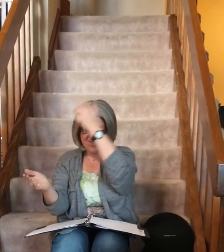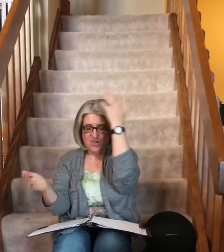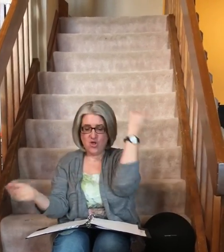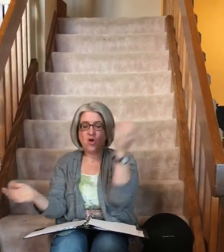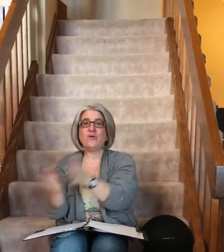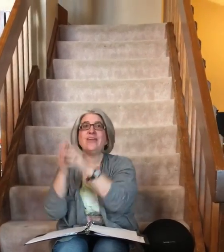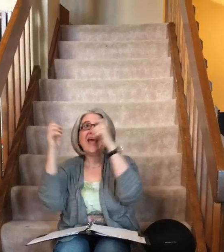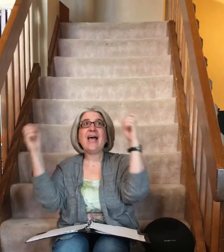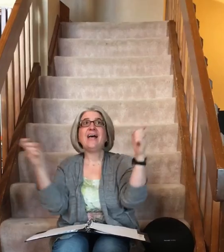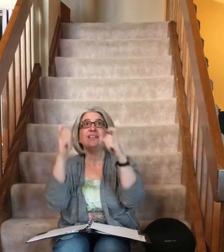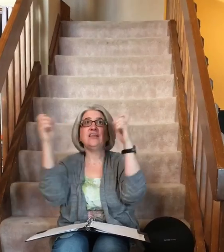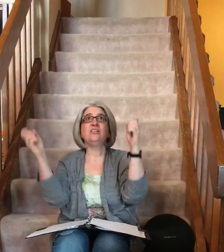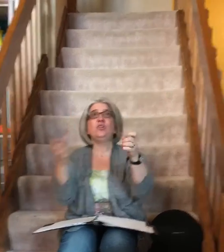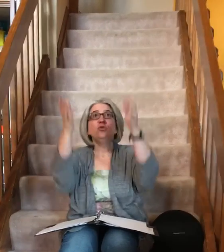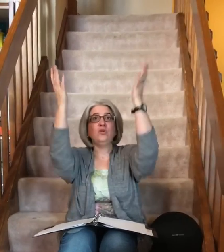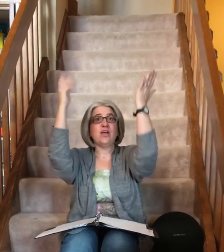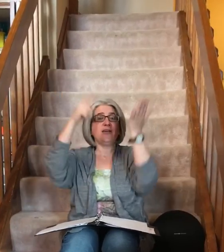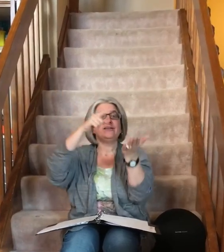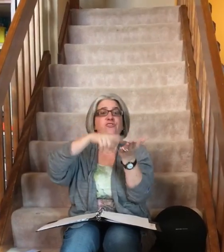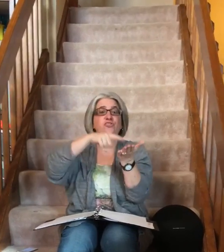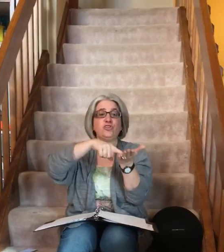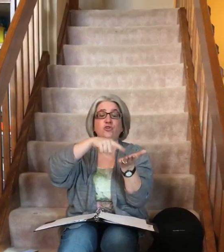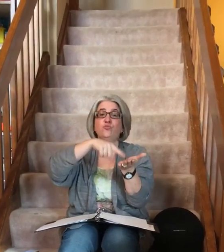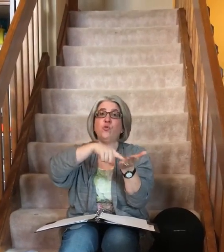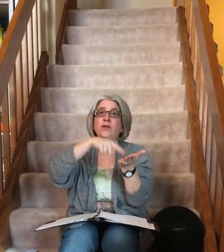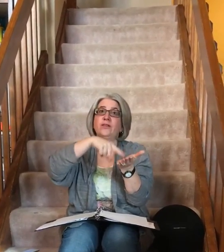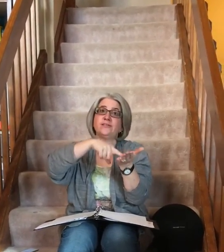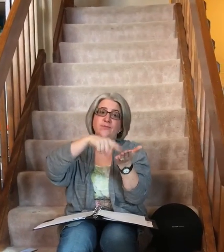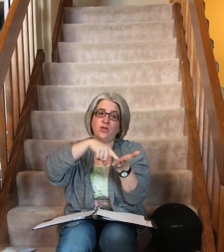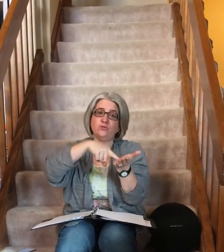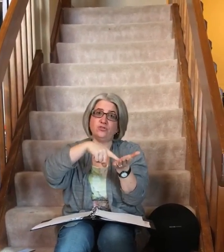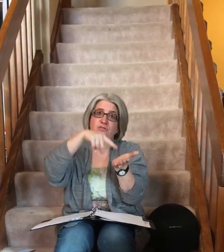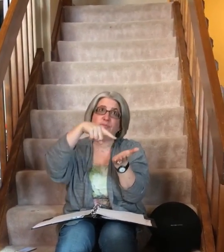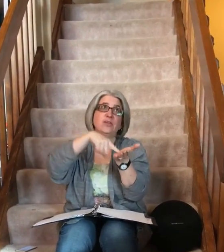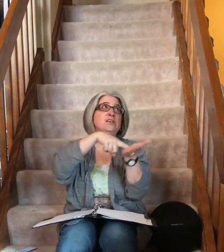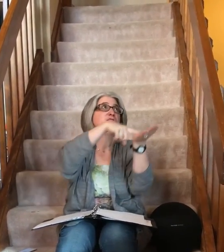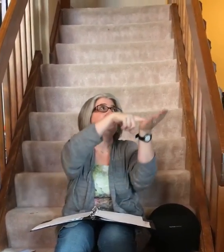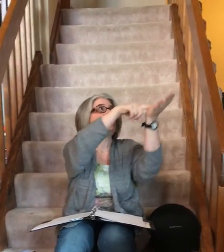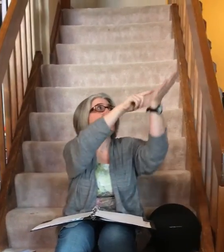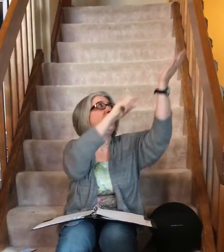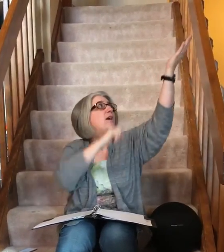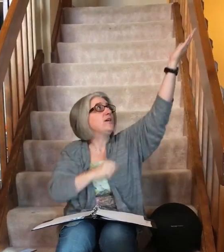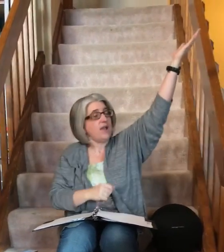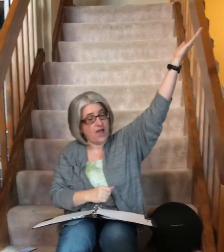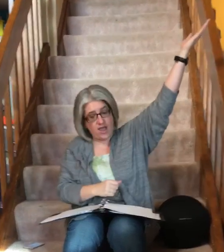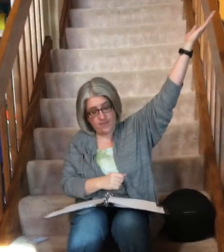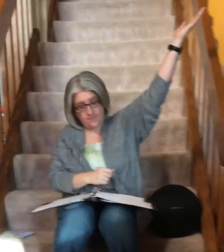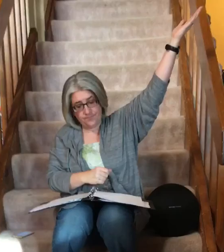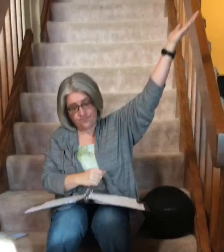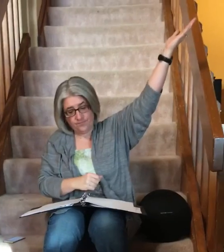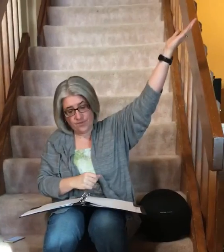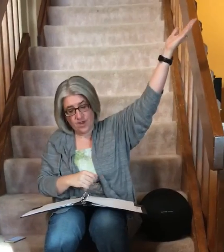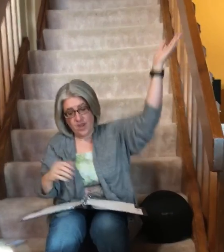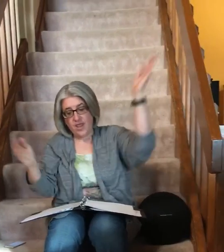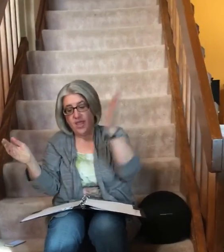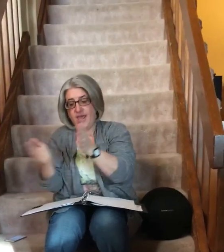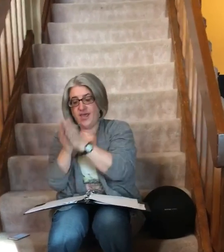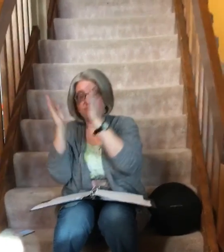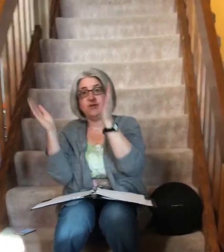Glory, hallelujah, is do. Point like somebody owes you something. Is do our God. Every